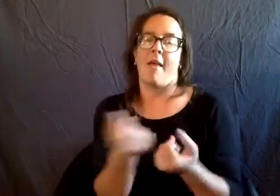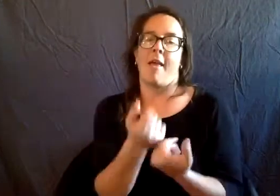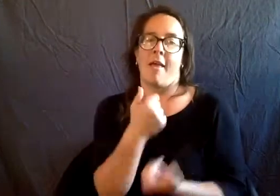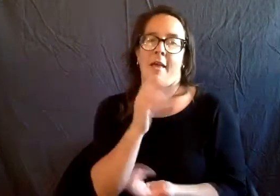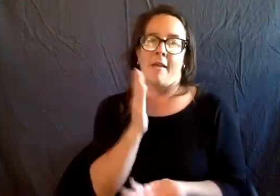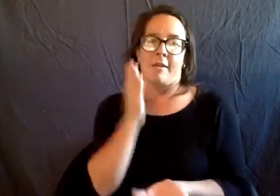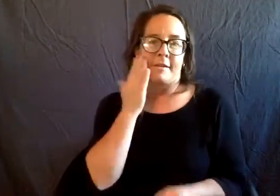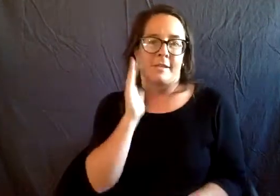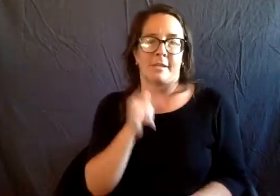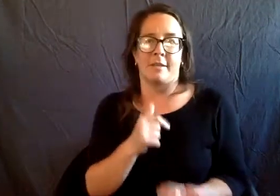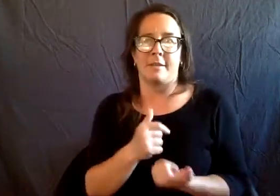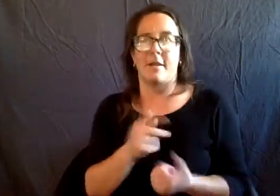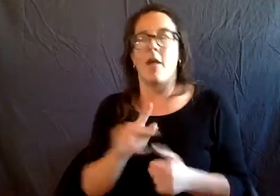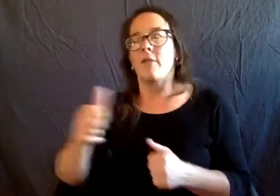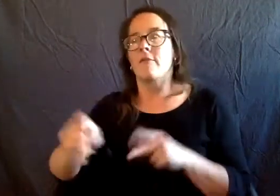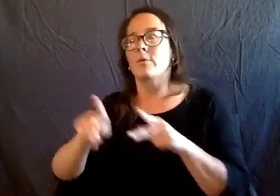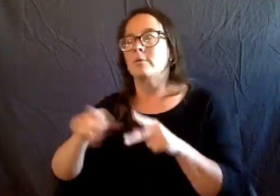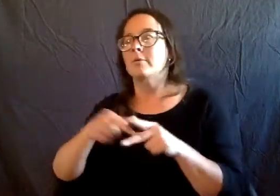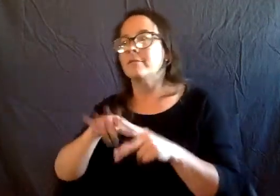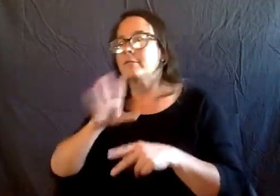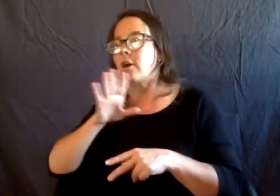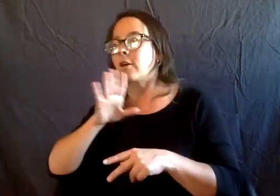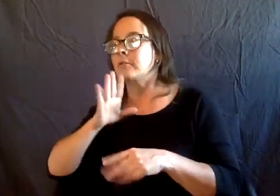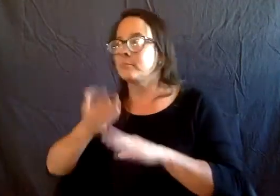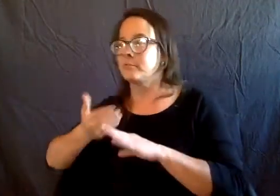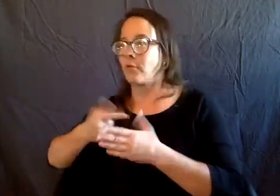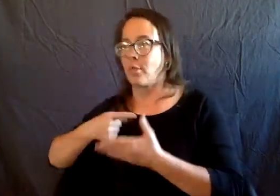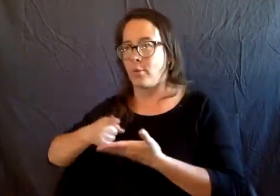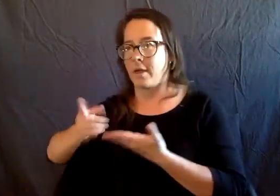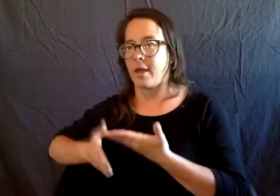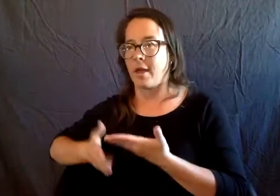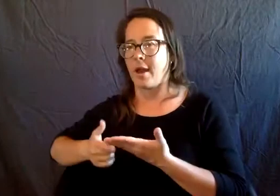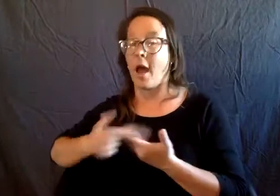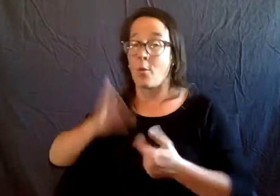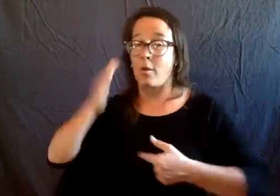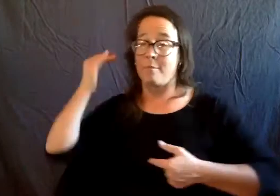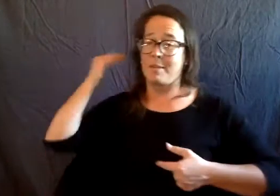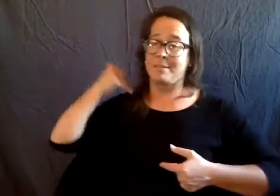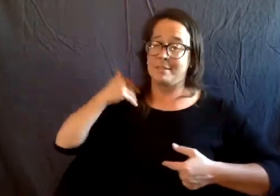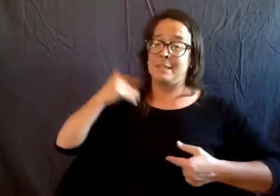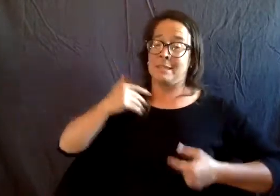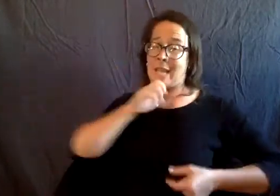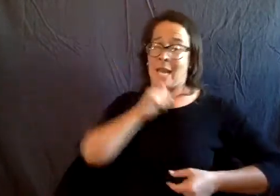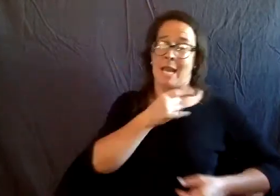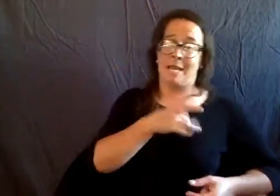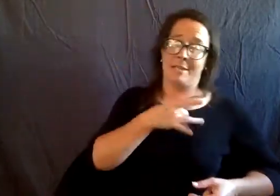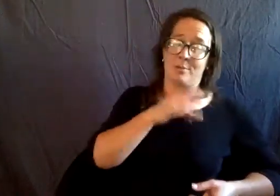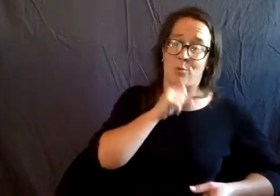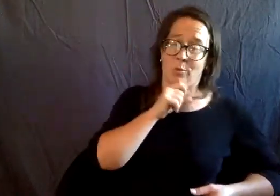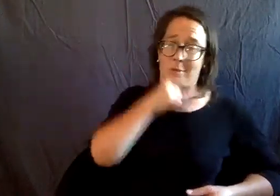lot of the folks have talked earlier in the weekend. I would have been an 18-year-old kid in a room